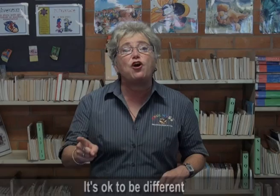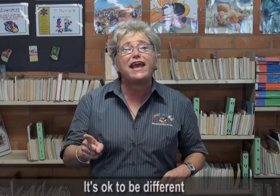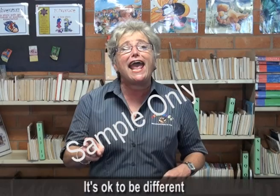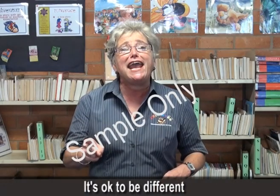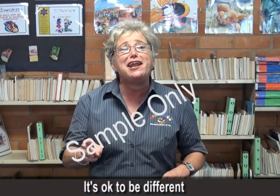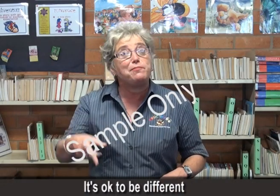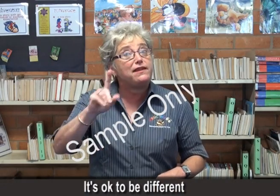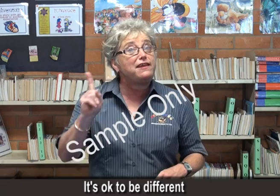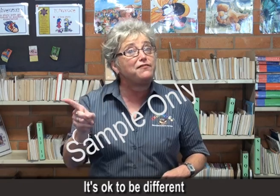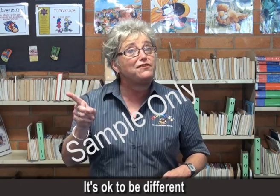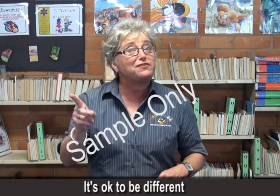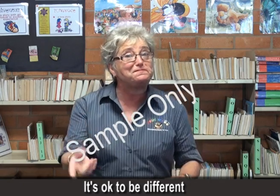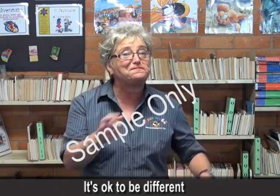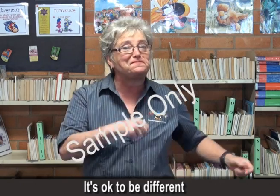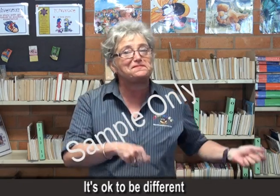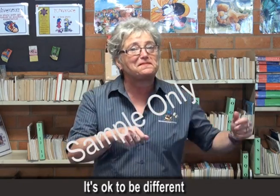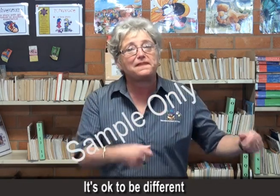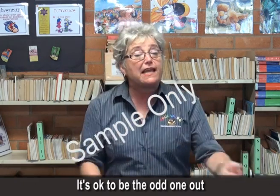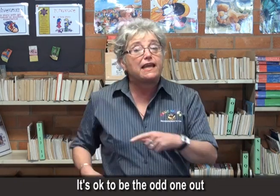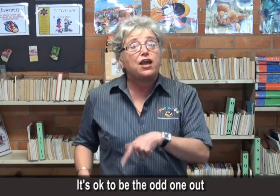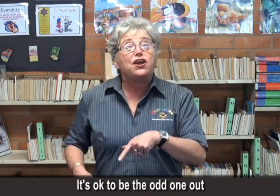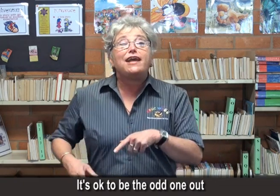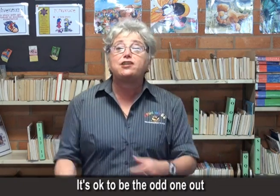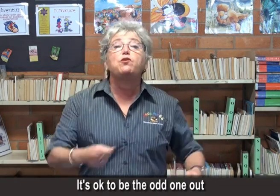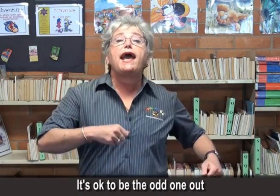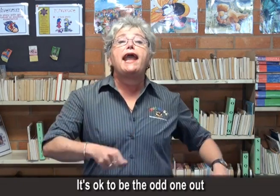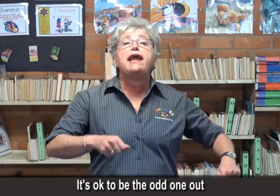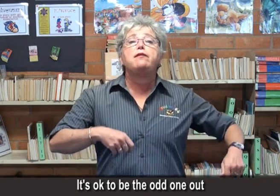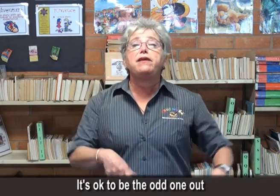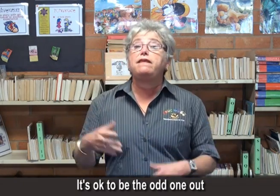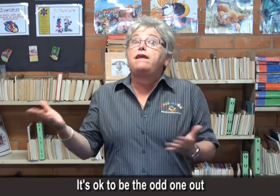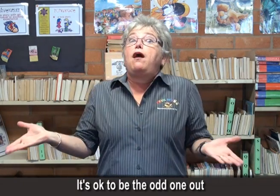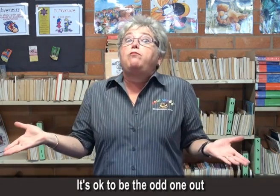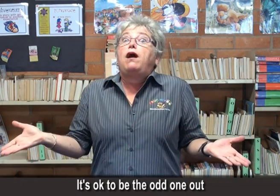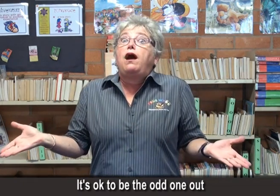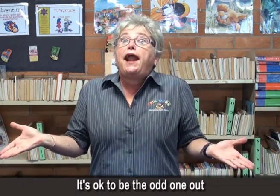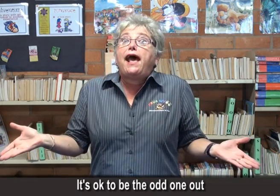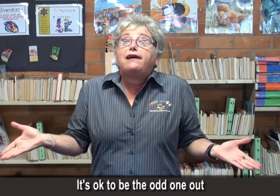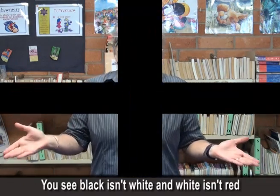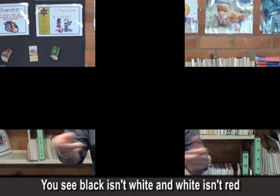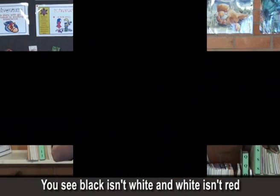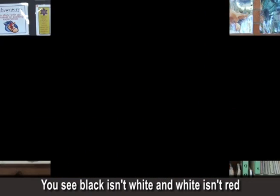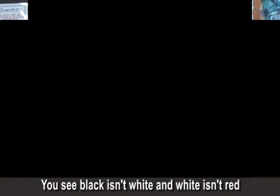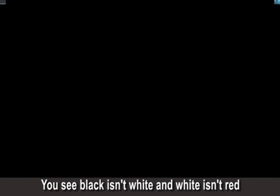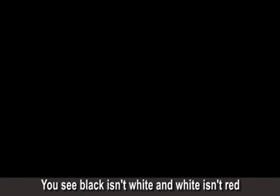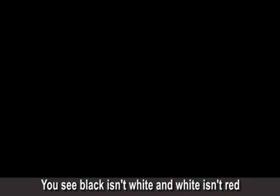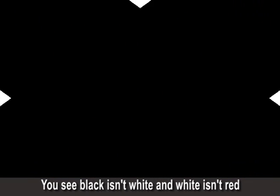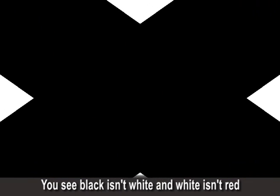It's okay to be different. It's okay to be the odd one out. You see, black isn't